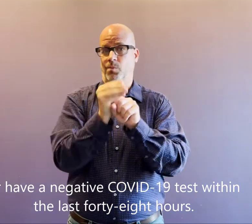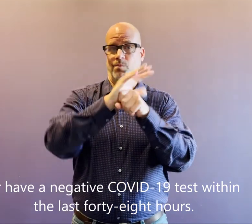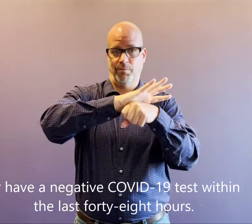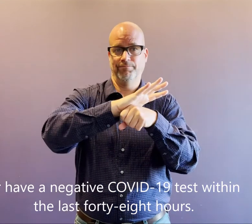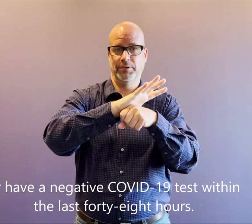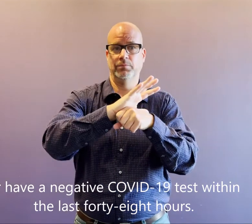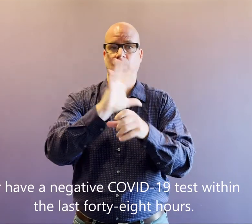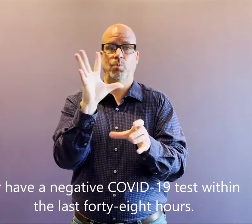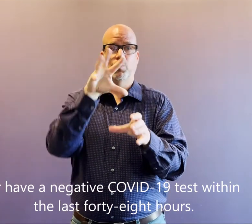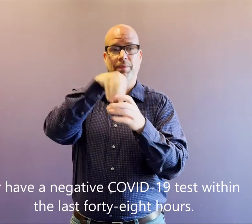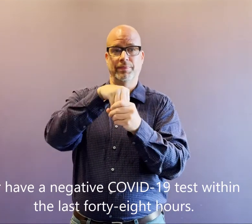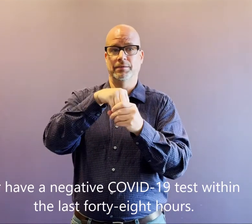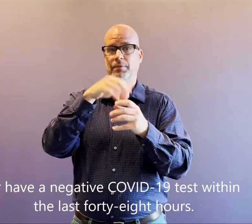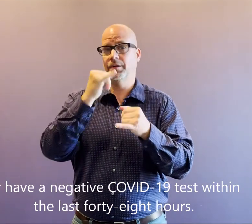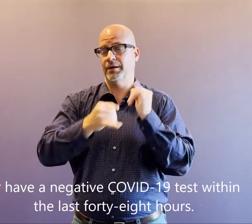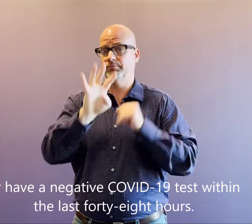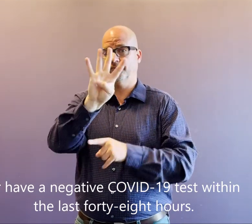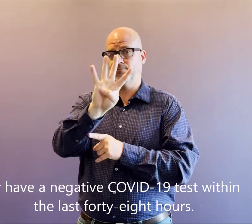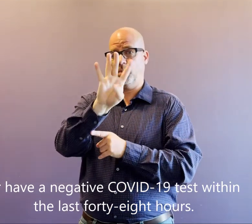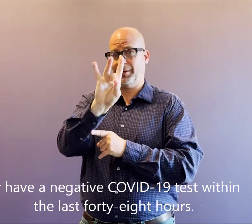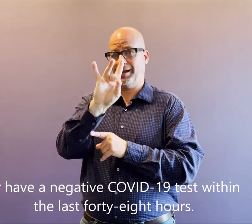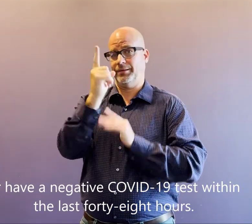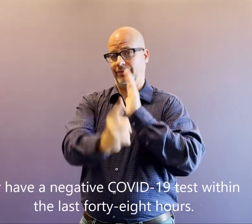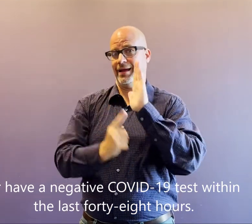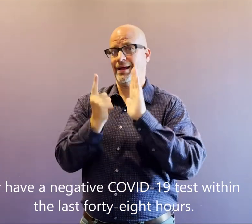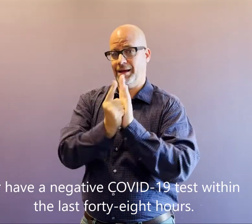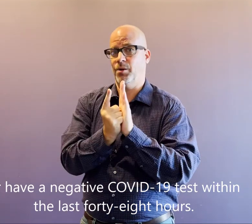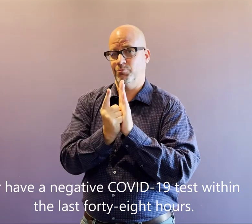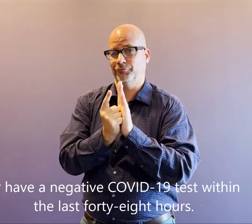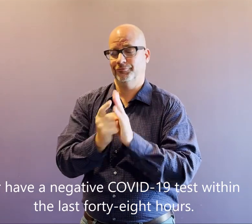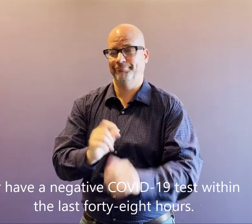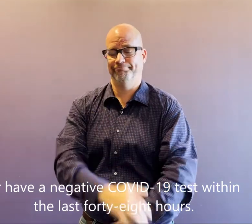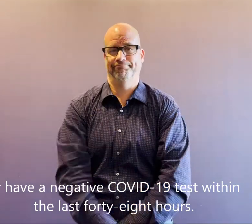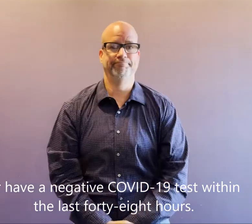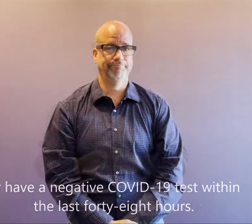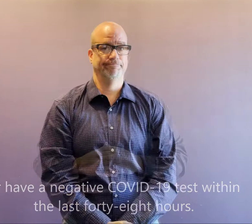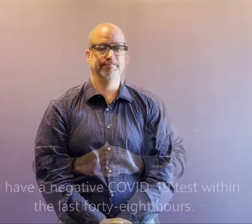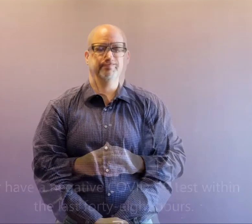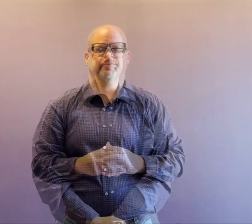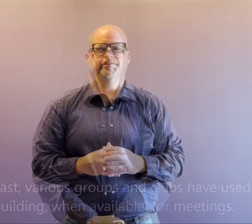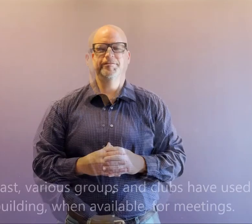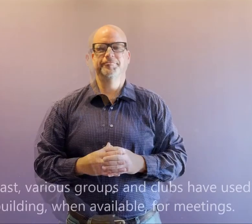-19 test within the last 48 hours.